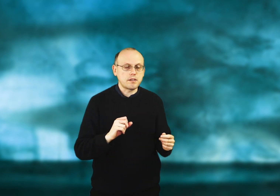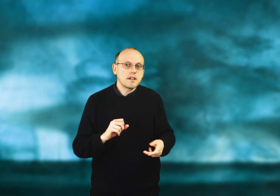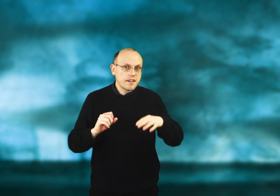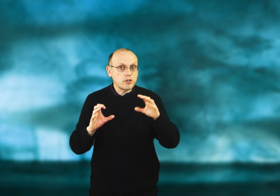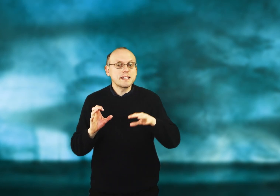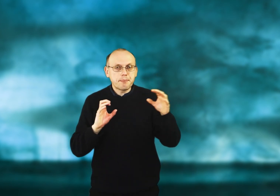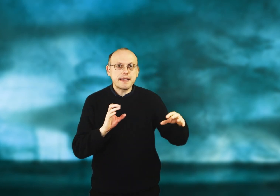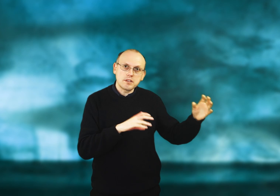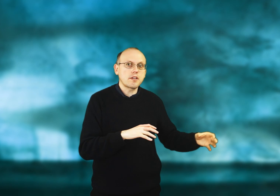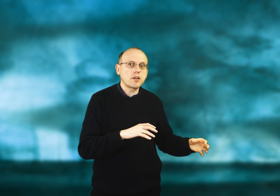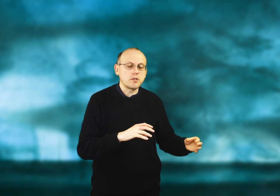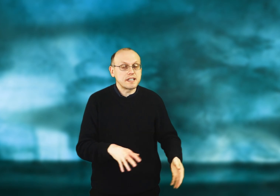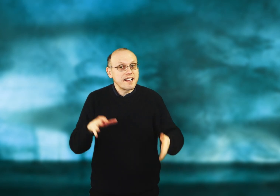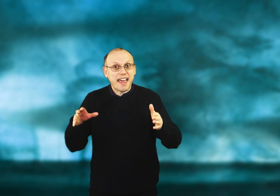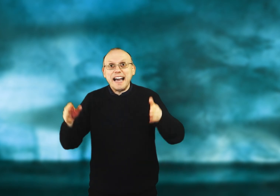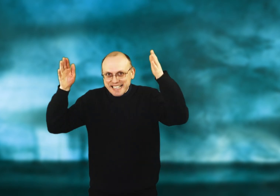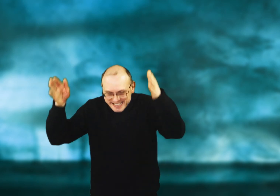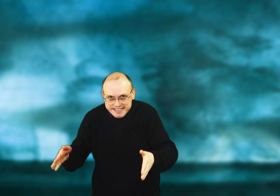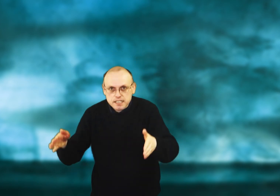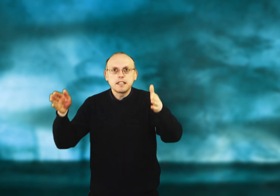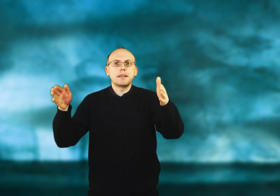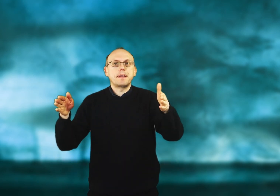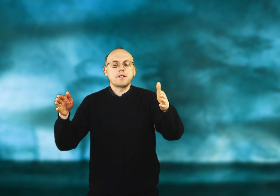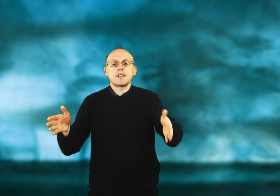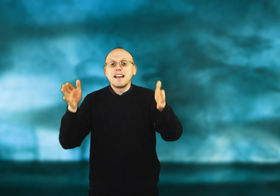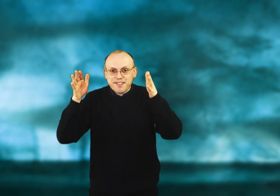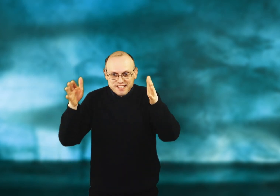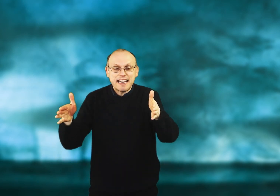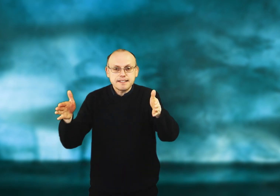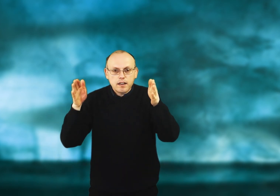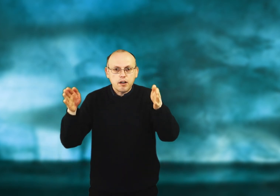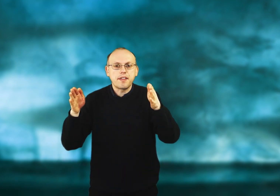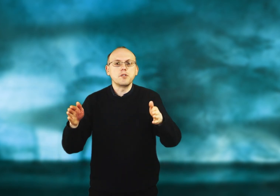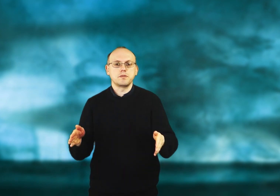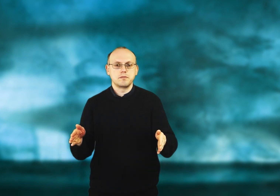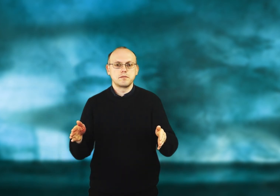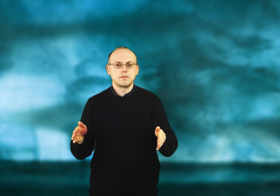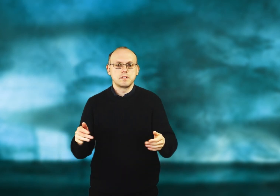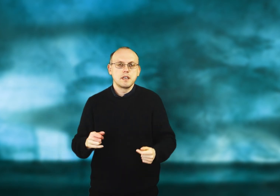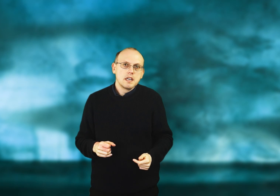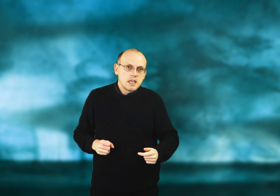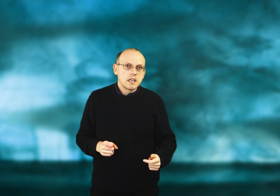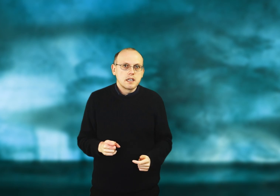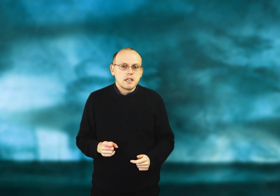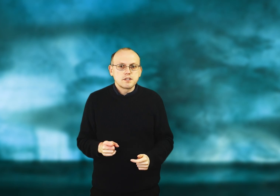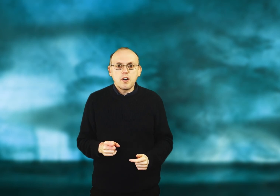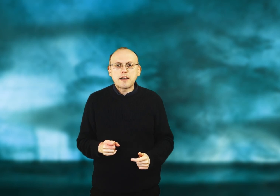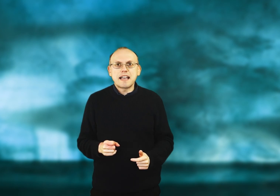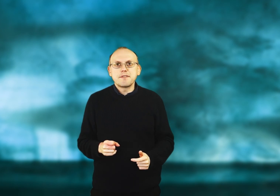They don't depend on another clause. They are independent. They stand on their own. So I could have a